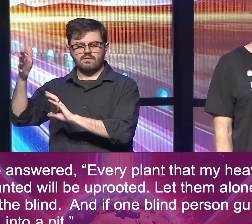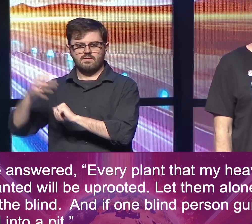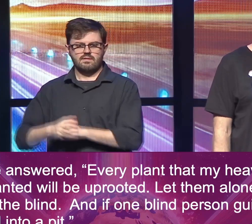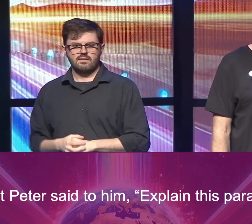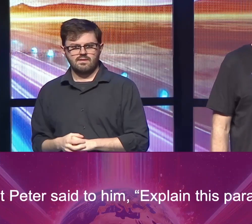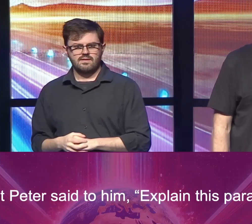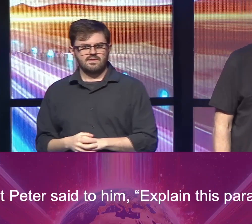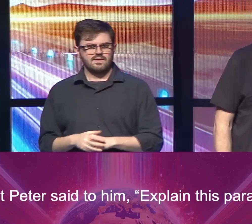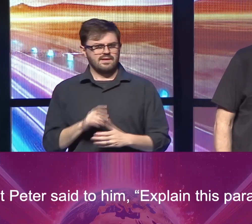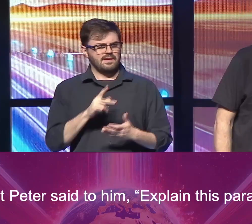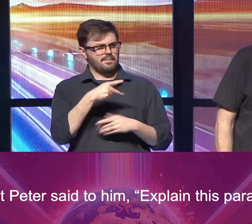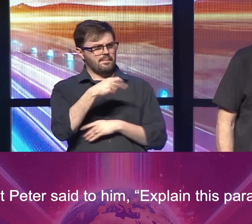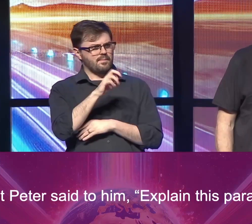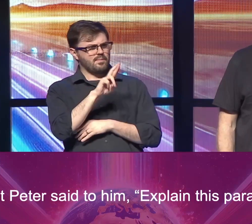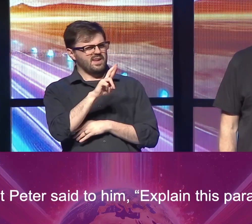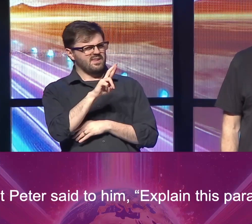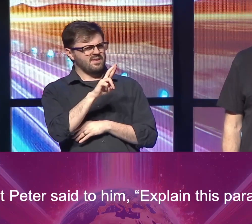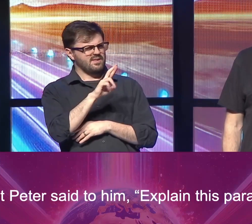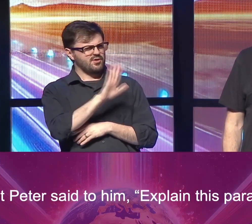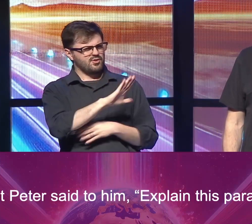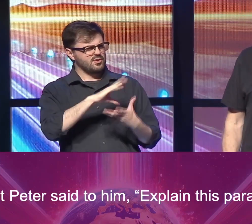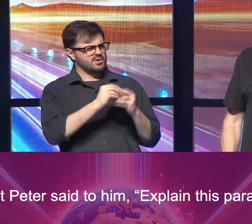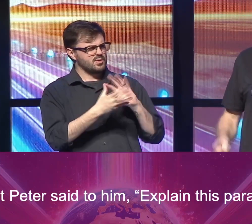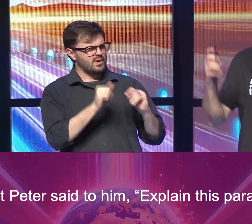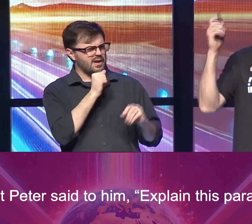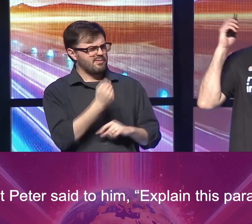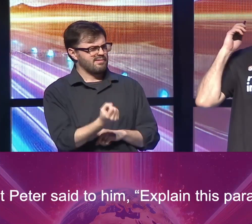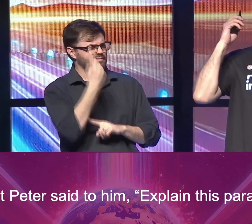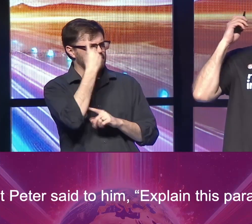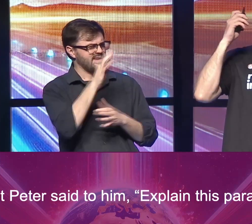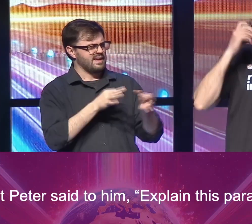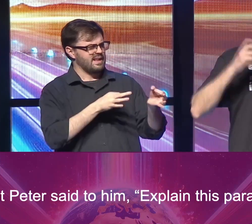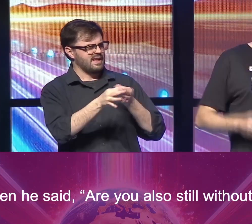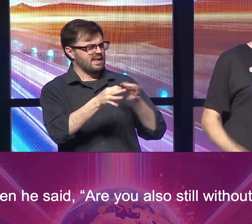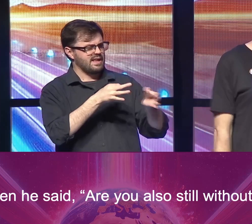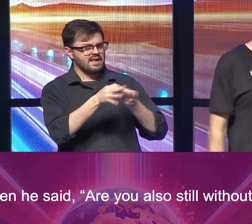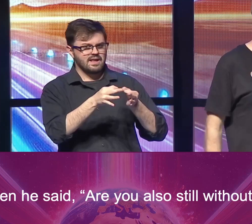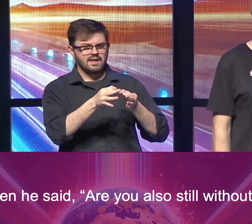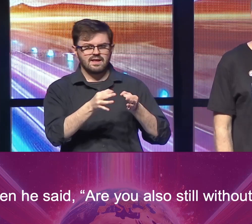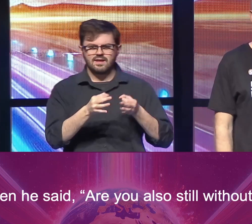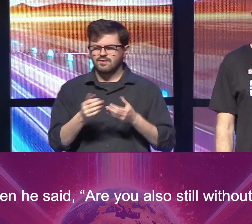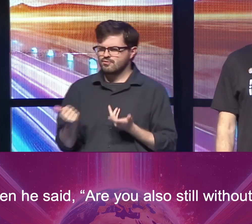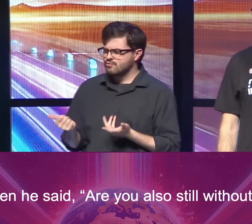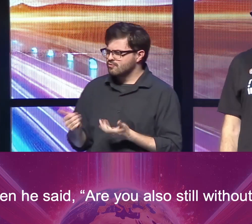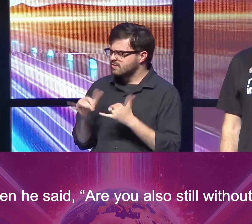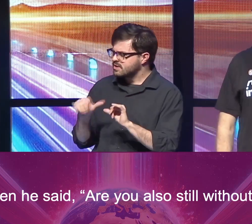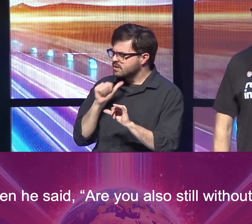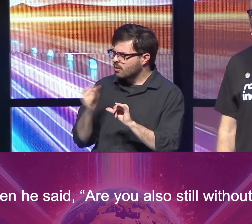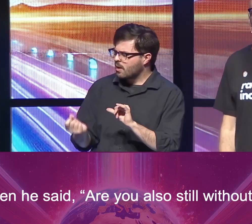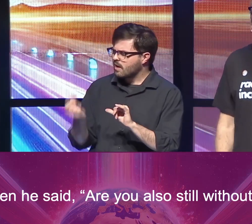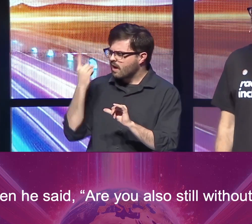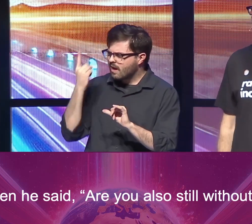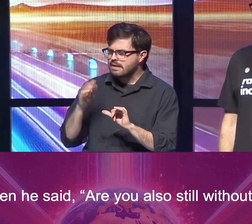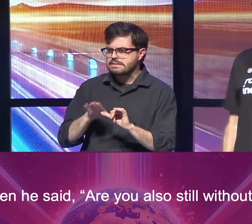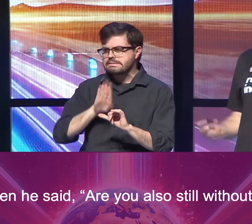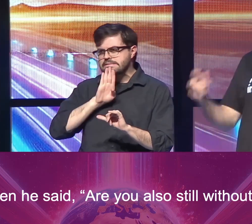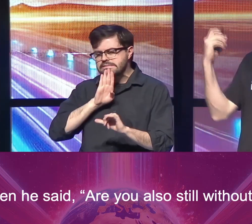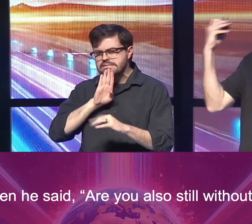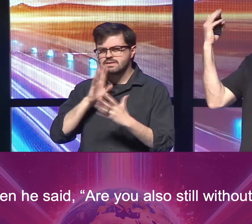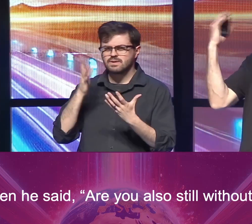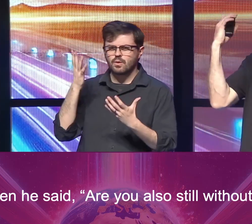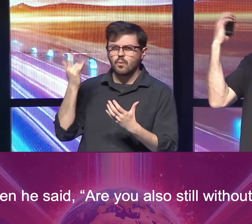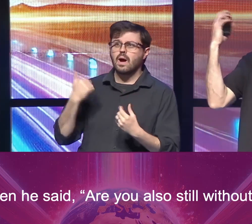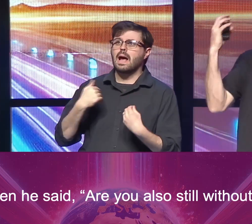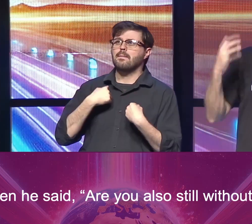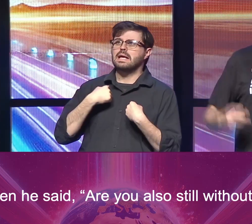explain the parable to us. We don't get it. And he's like, are you still without understanding? I'm so frustrated with you people. Why